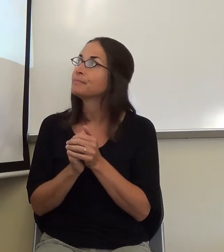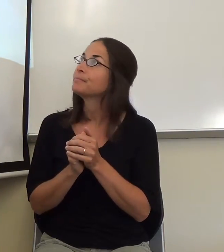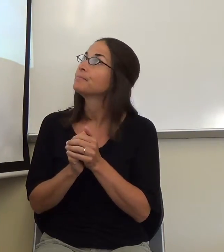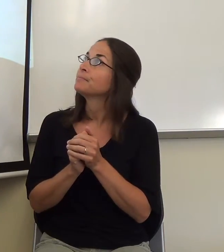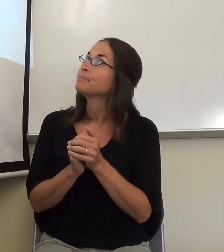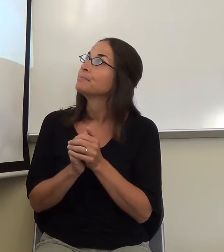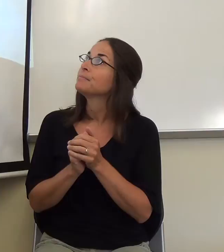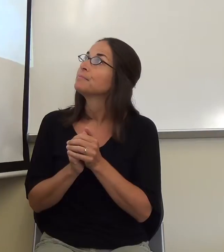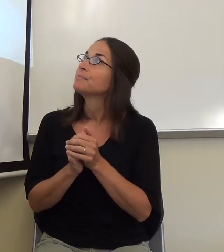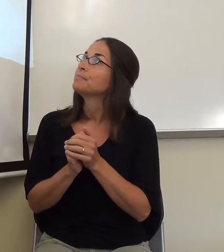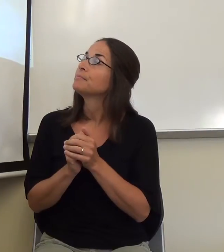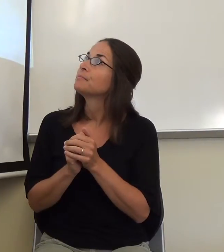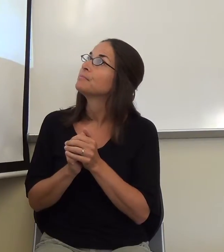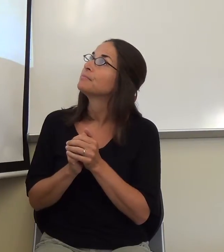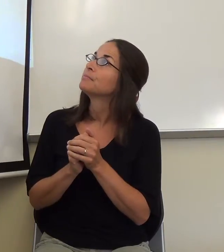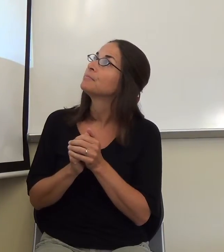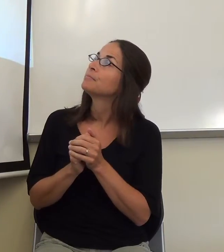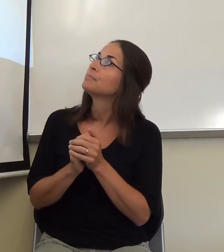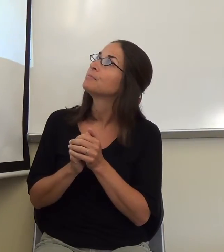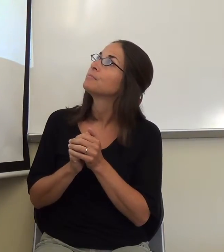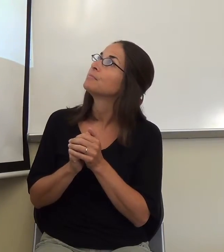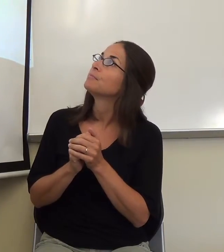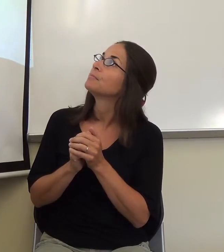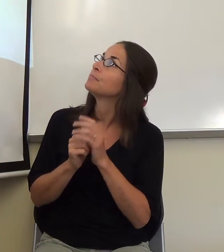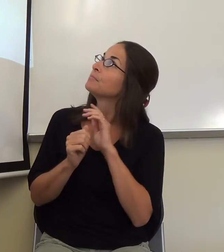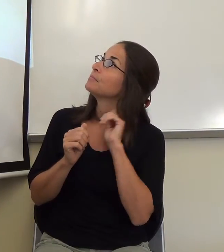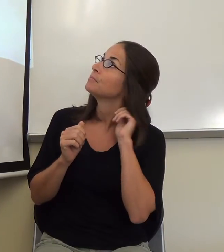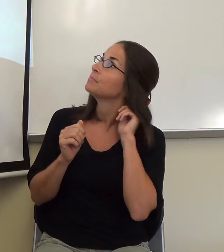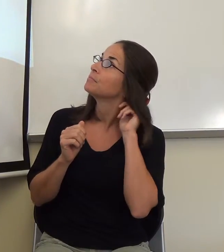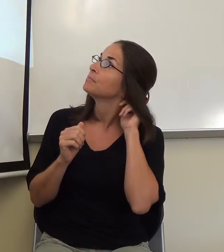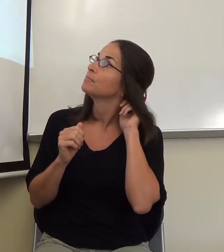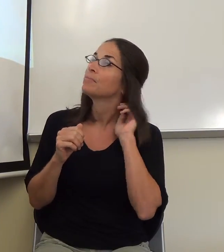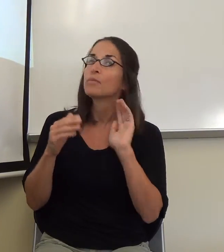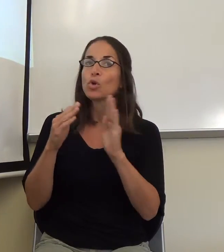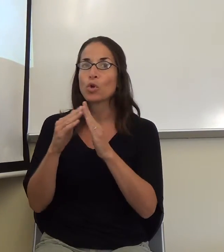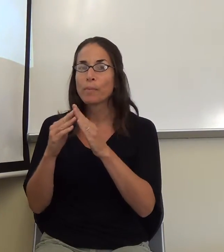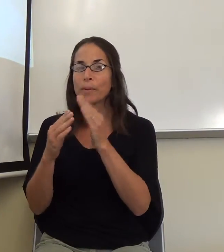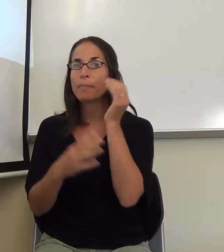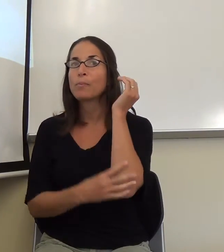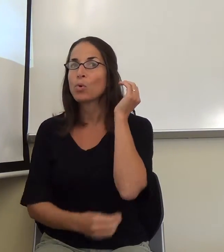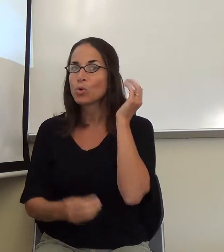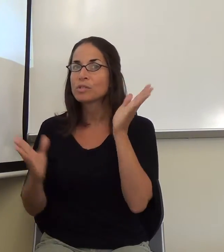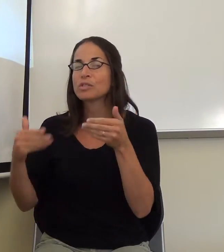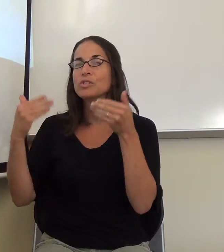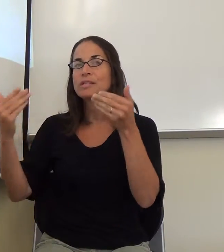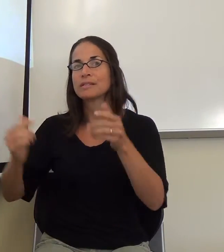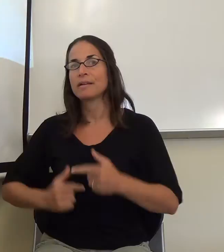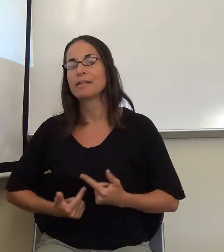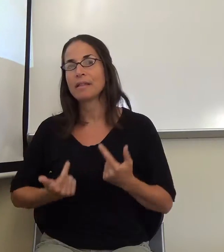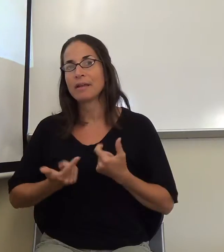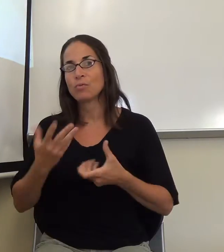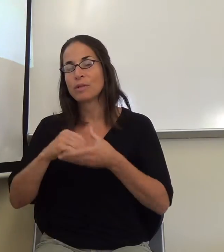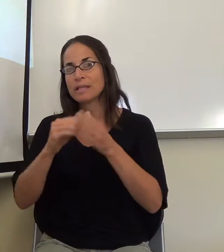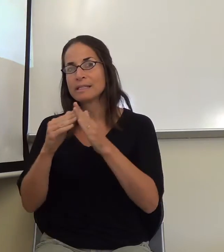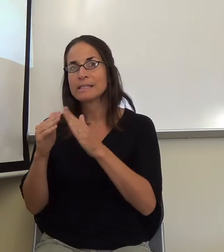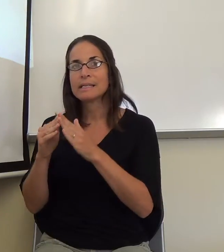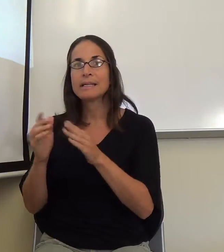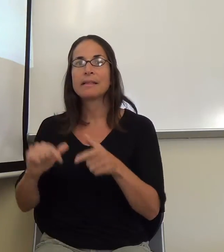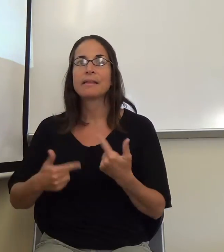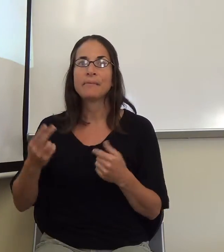pictures of the urban poor suggested that life in the city was a living hell for those without money. So what